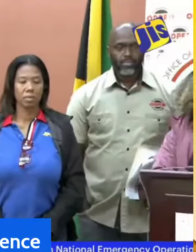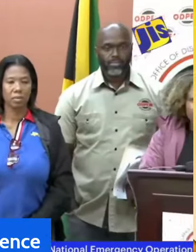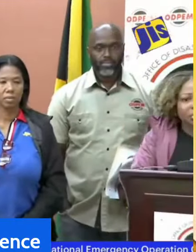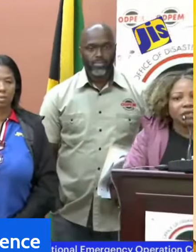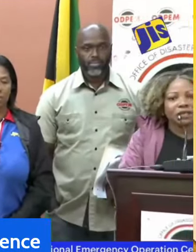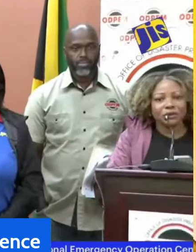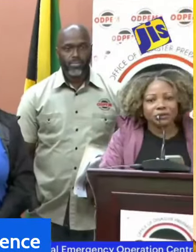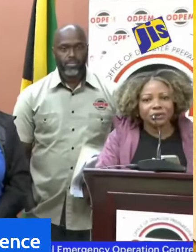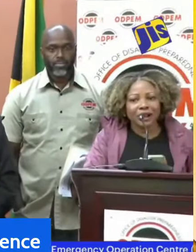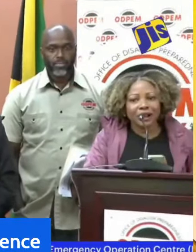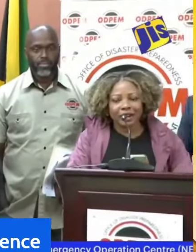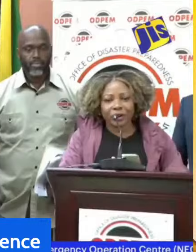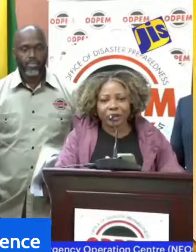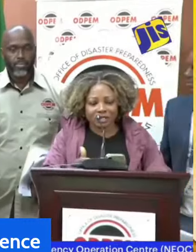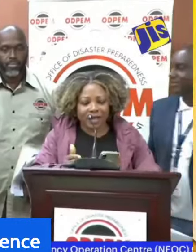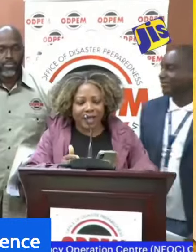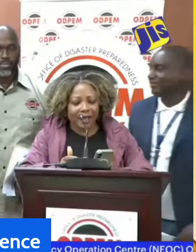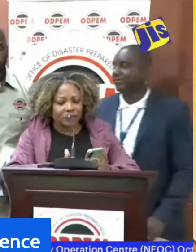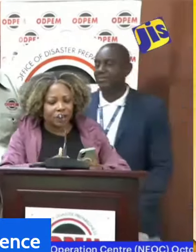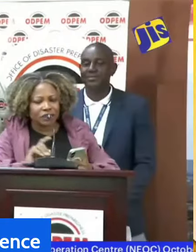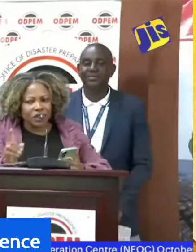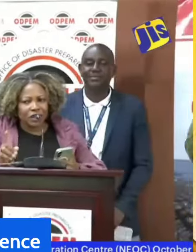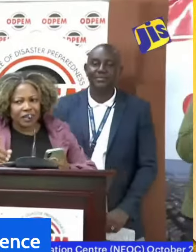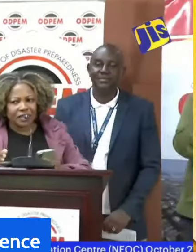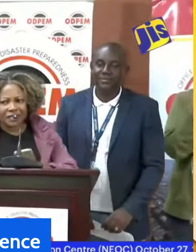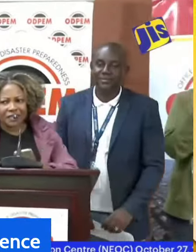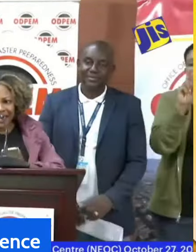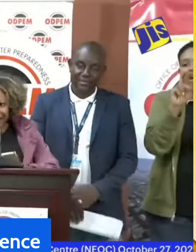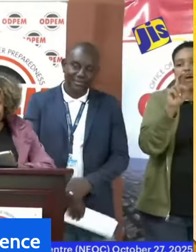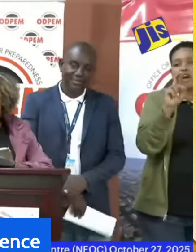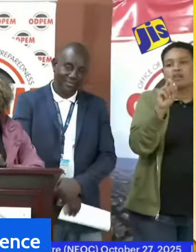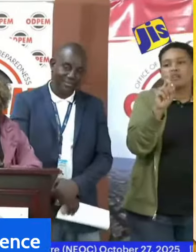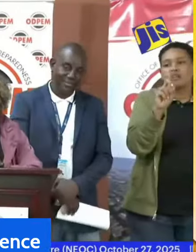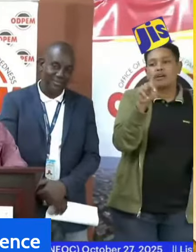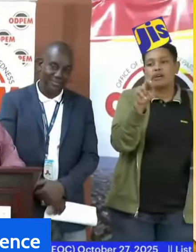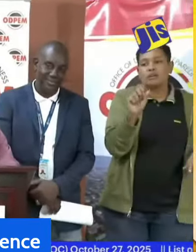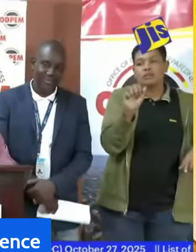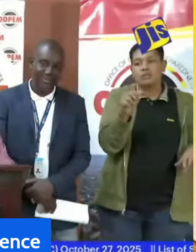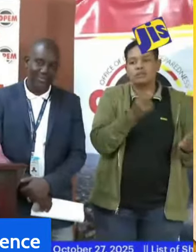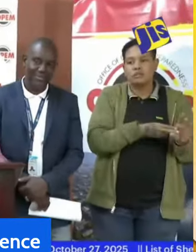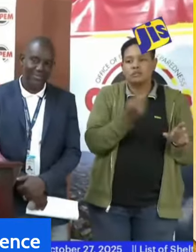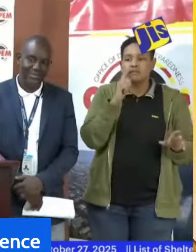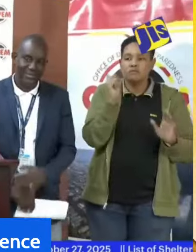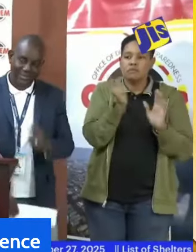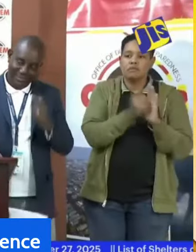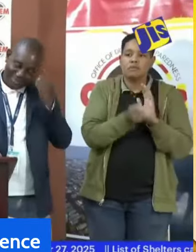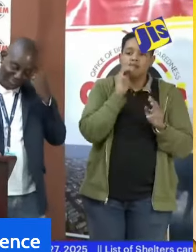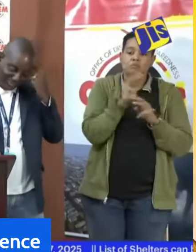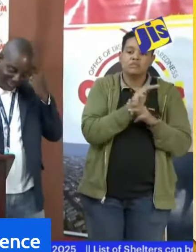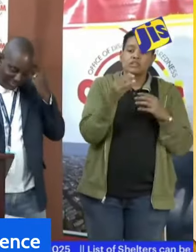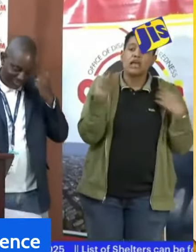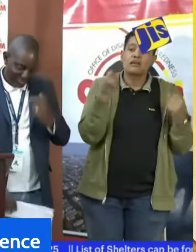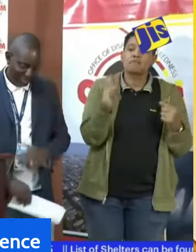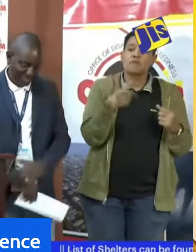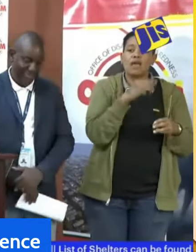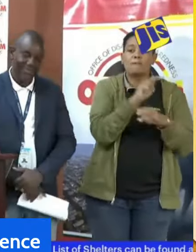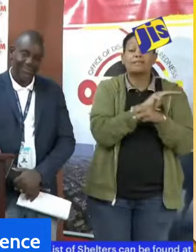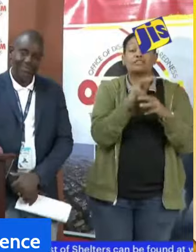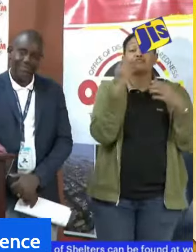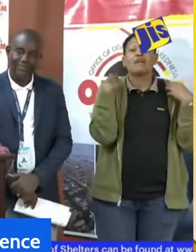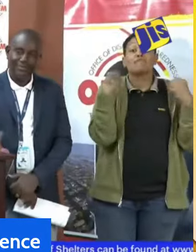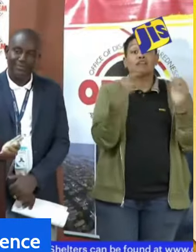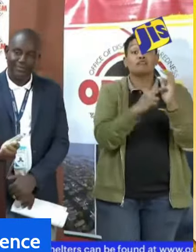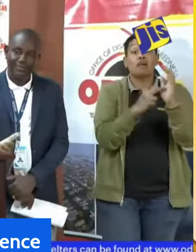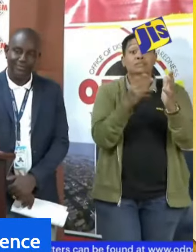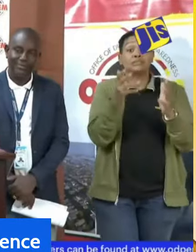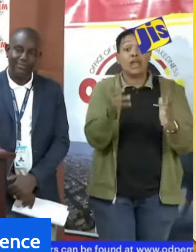lovely people who are here. We also have Dr. Dawkins. Can you join from Minister of Health too? We have a Minister of Health rep